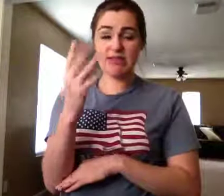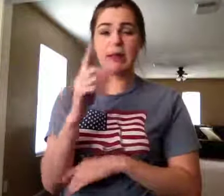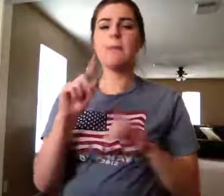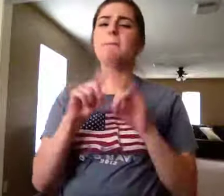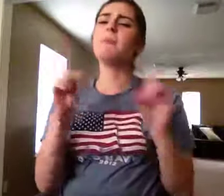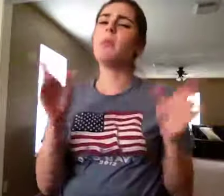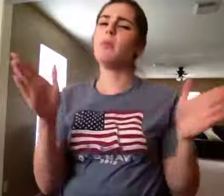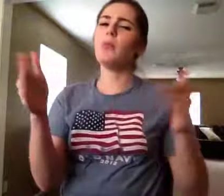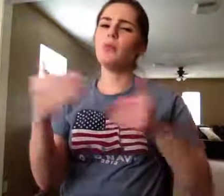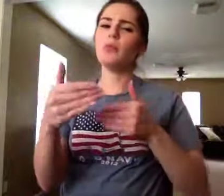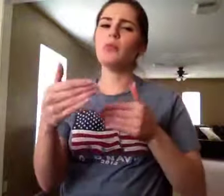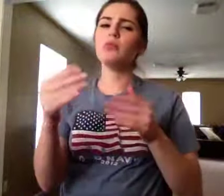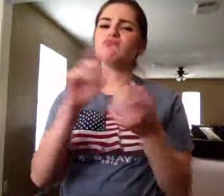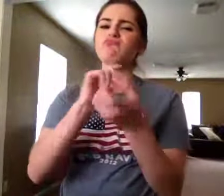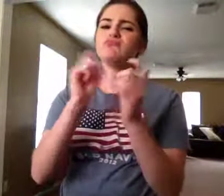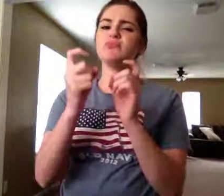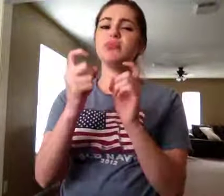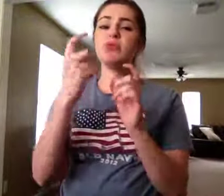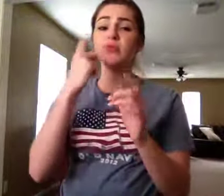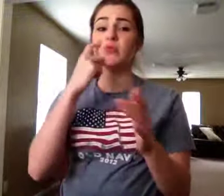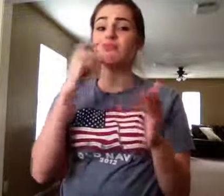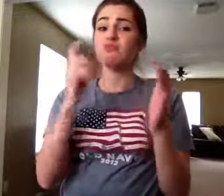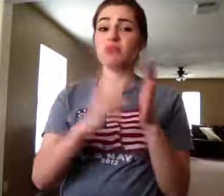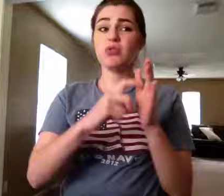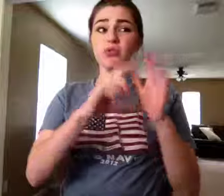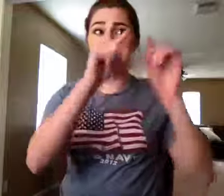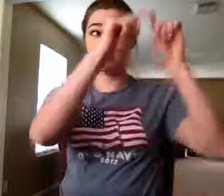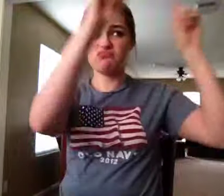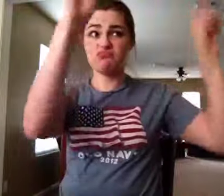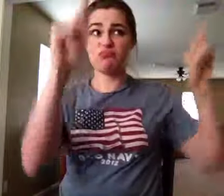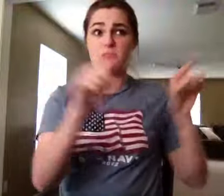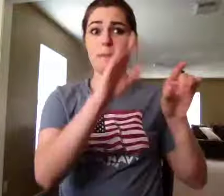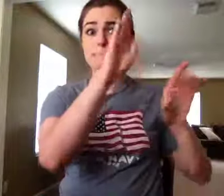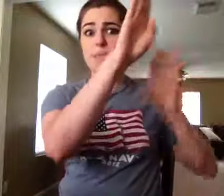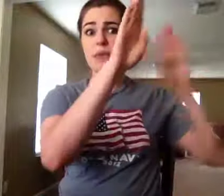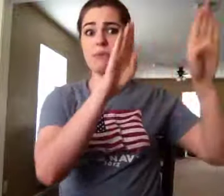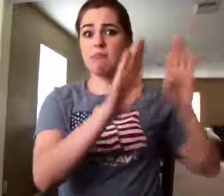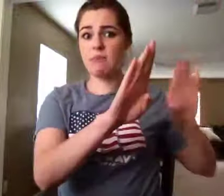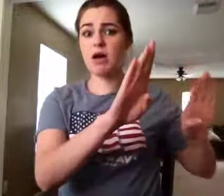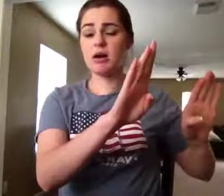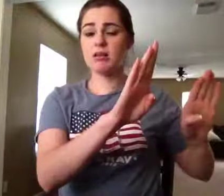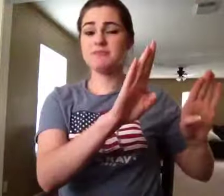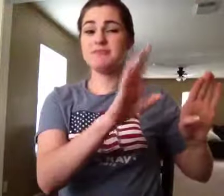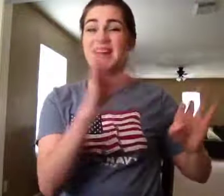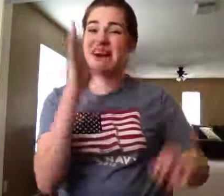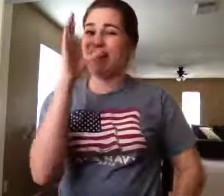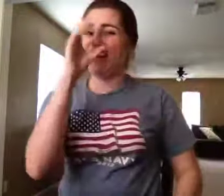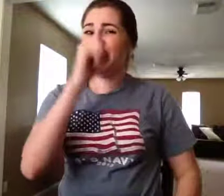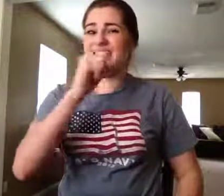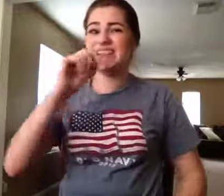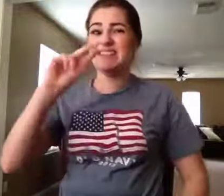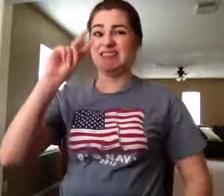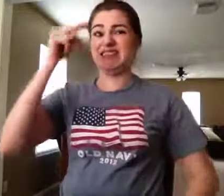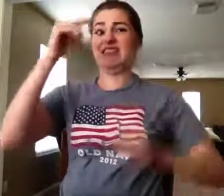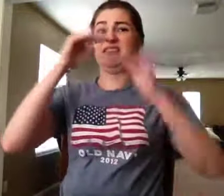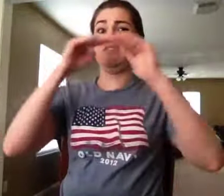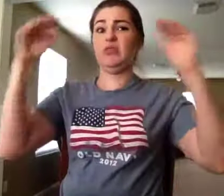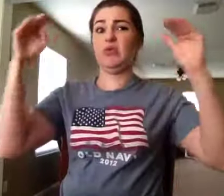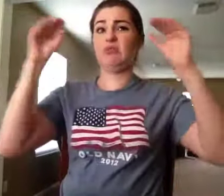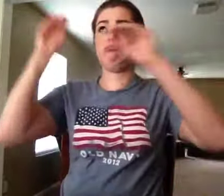so check the bulletin board for the new information. I guess they are remodeling or something on the second floor. See you tomorrow.